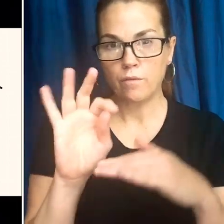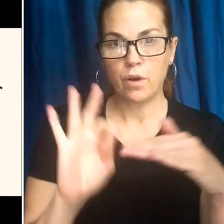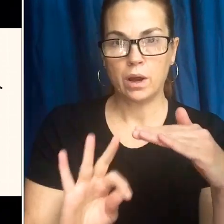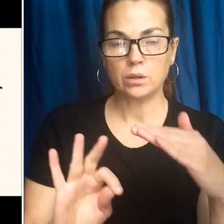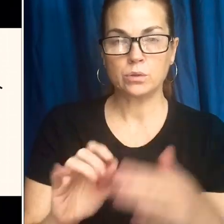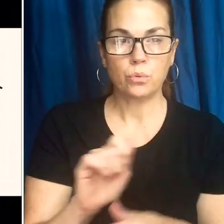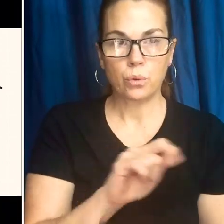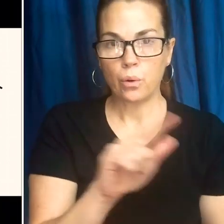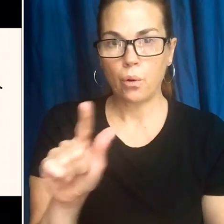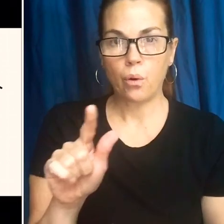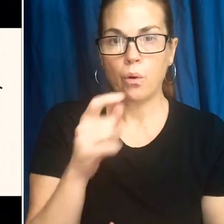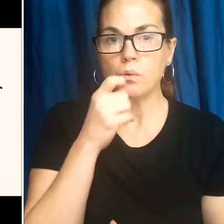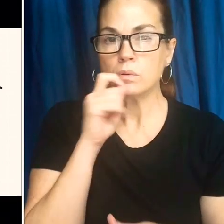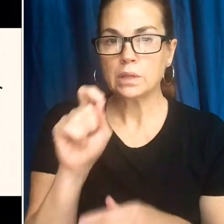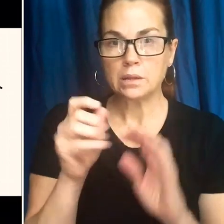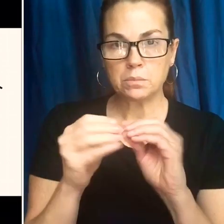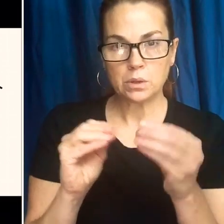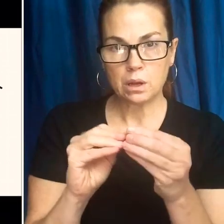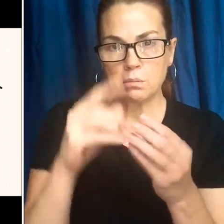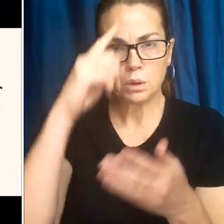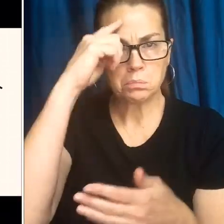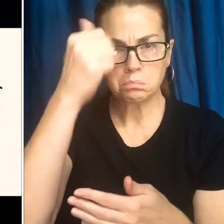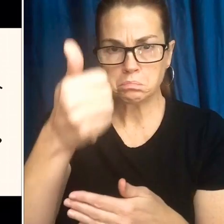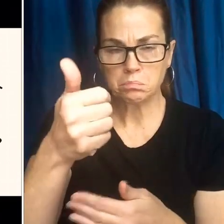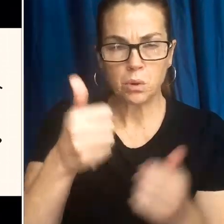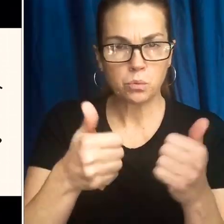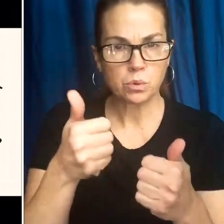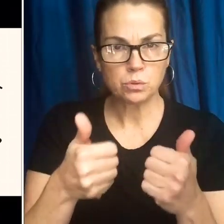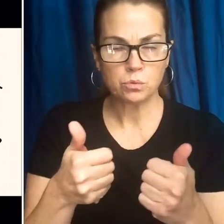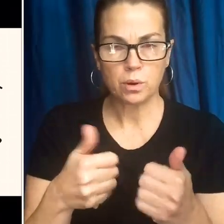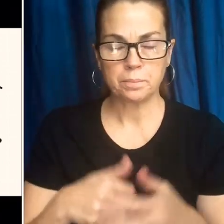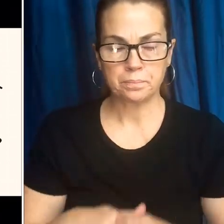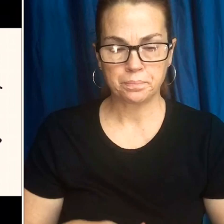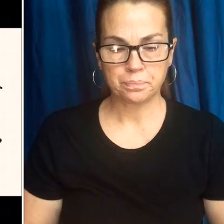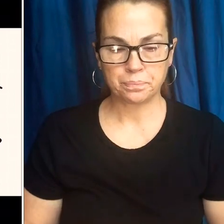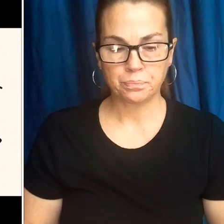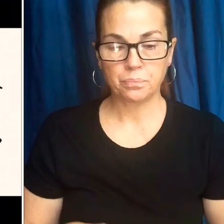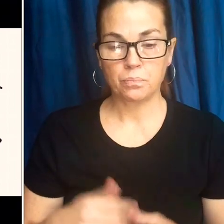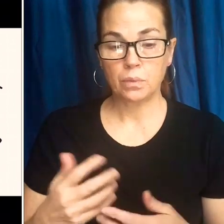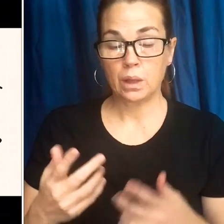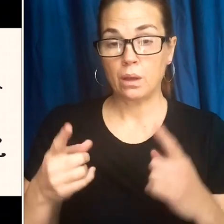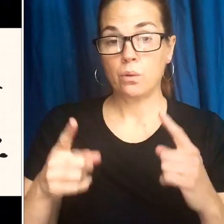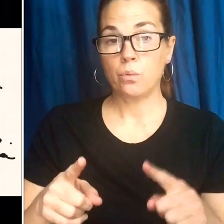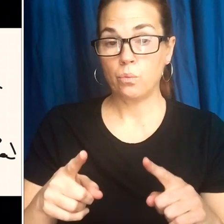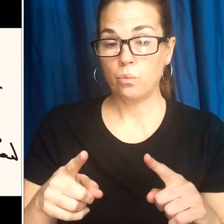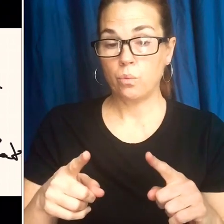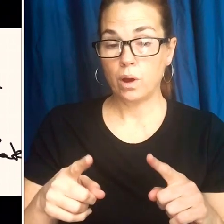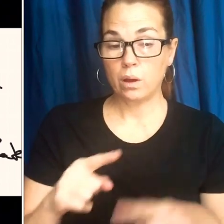simply remember that as you move to the right, you get greater.